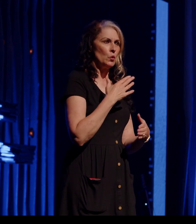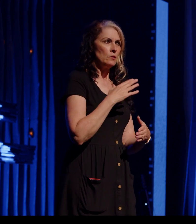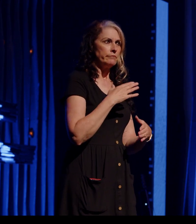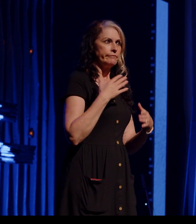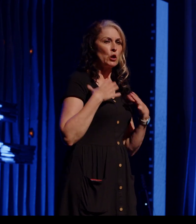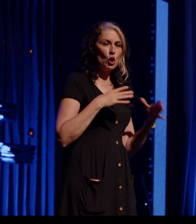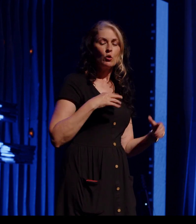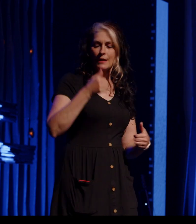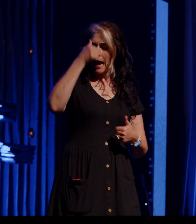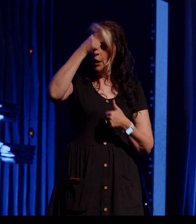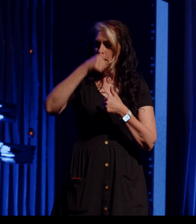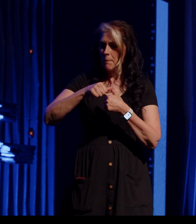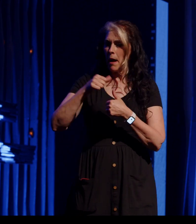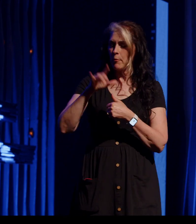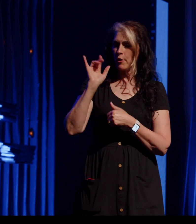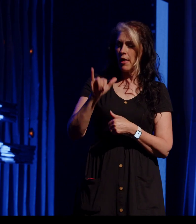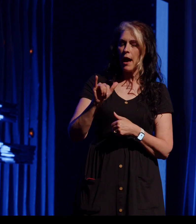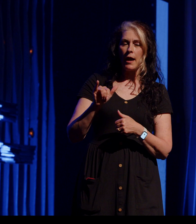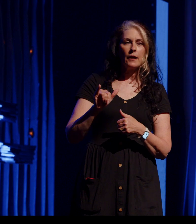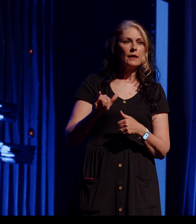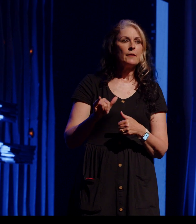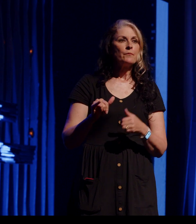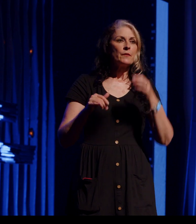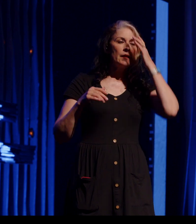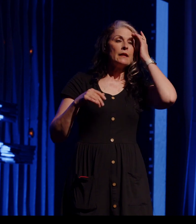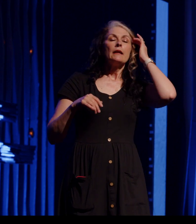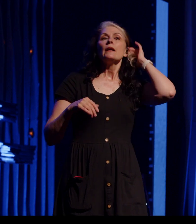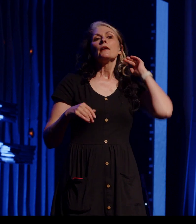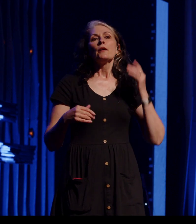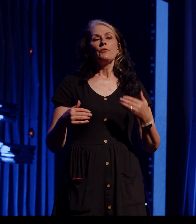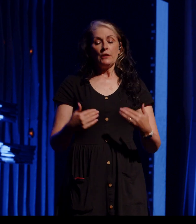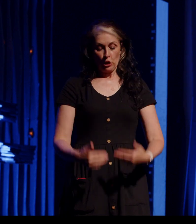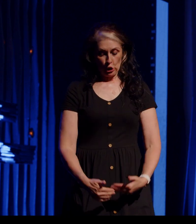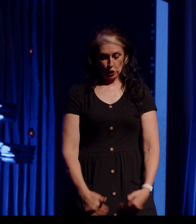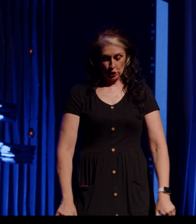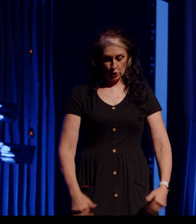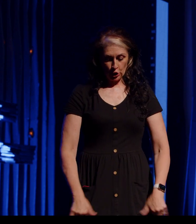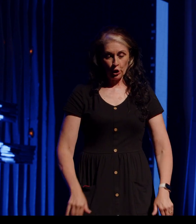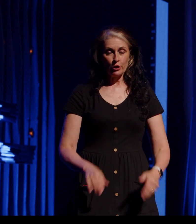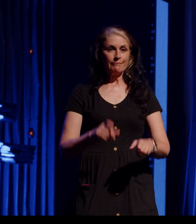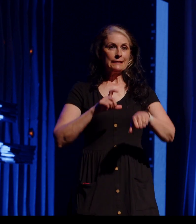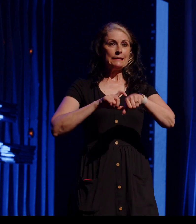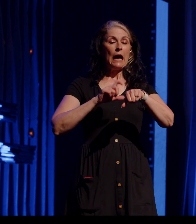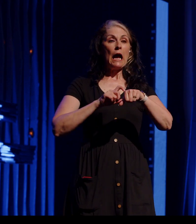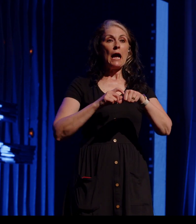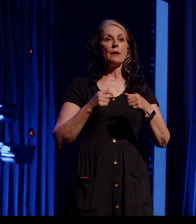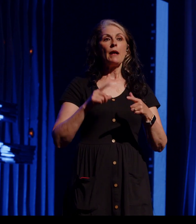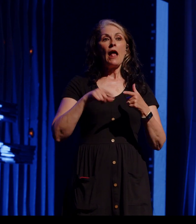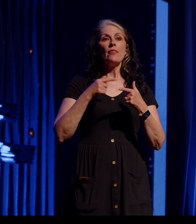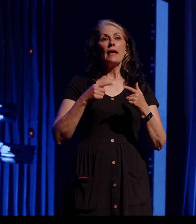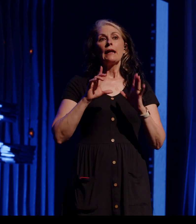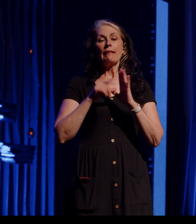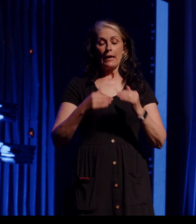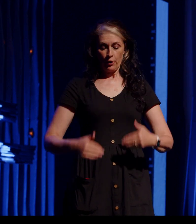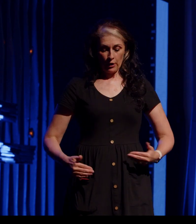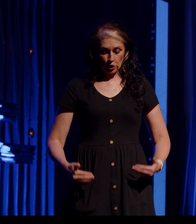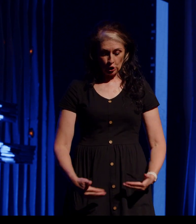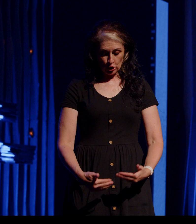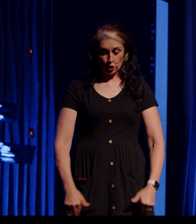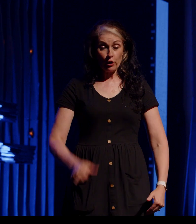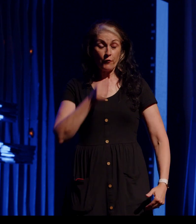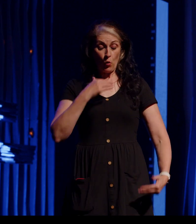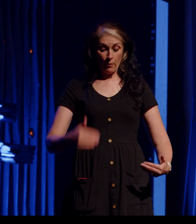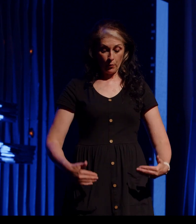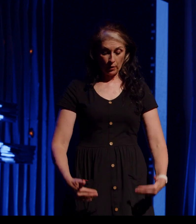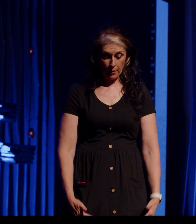I remember that when we started the whole thing, it was a mini skirt era, and Carol had these mini skirts on, and then everybody started wearing longer skirts, but I couldn't afford to buy them any,